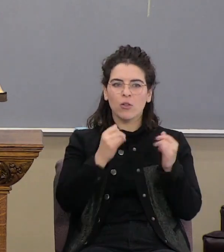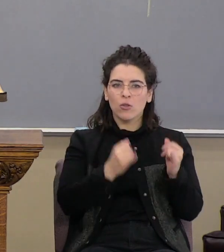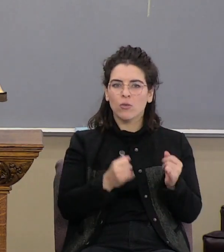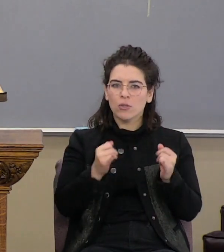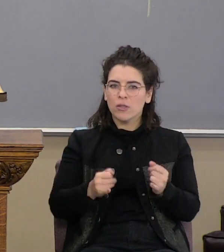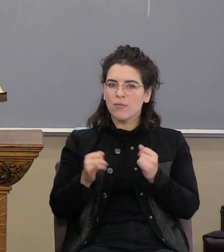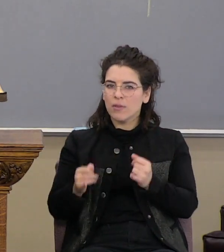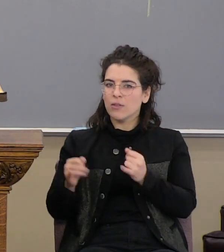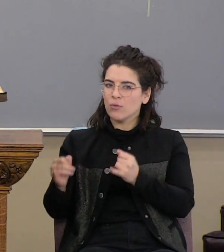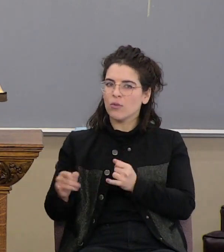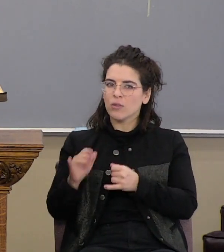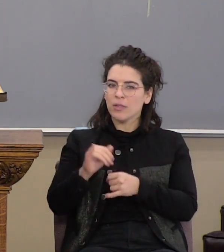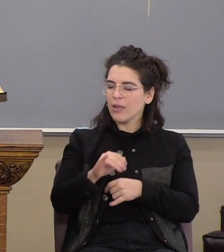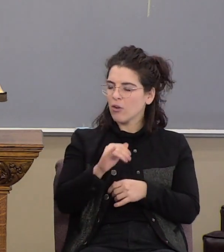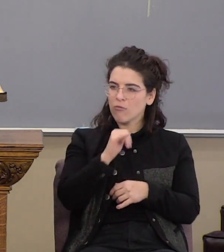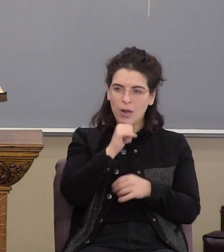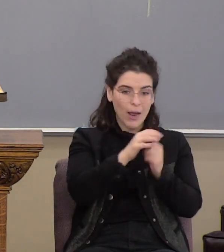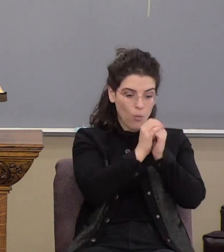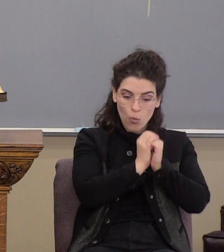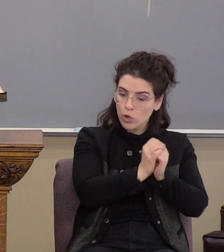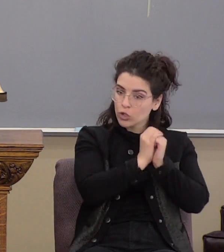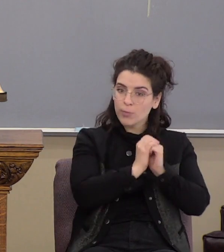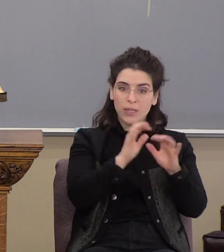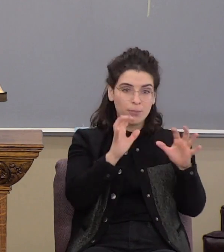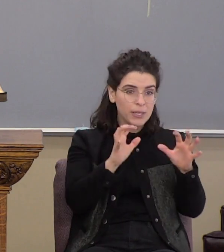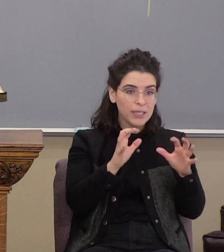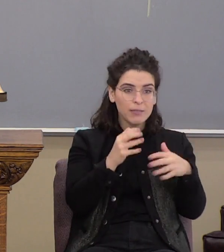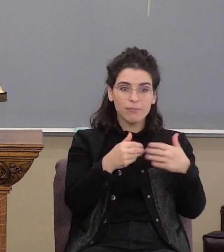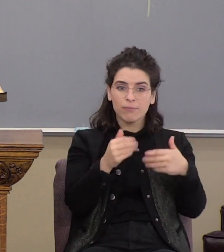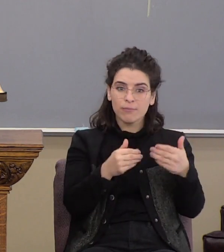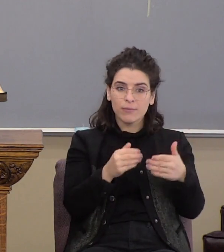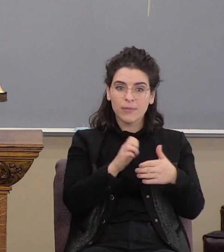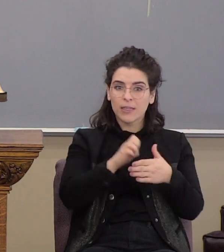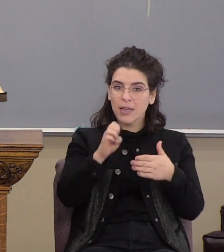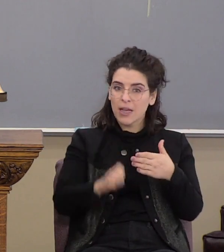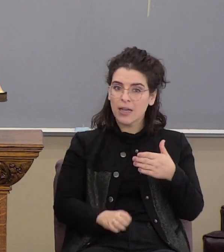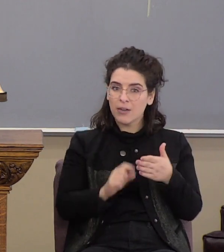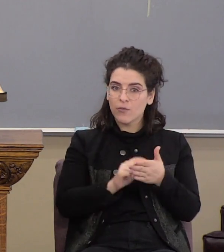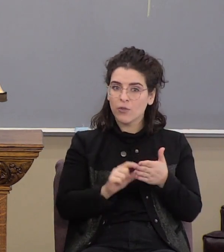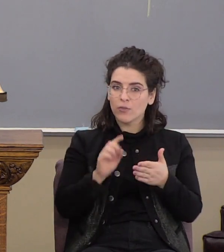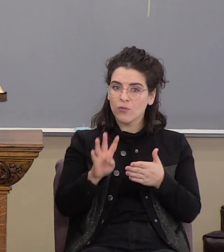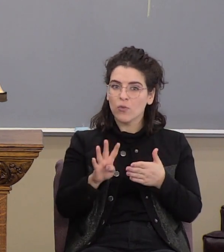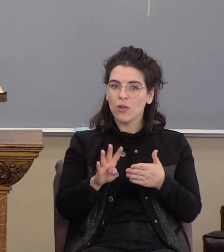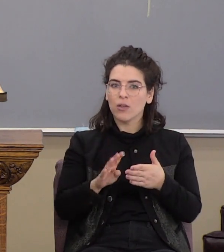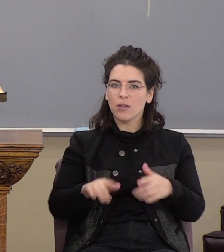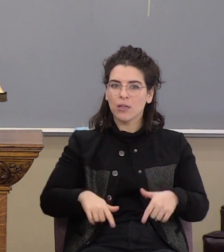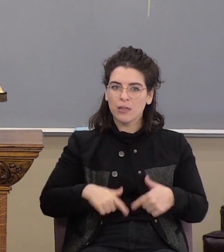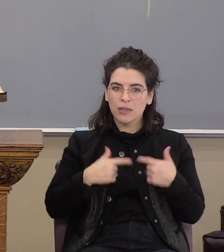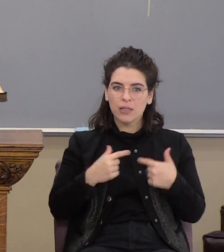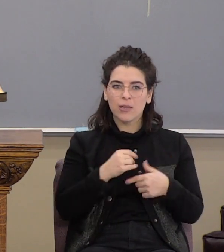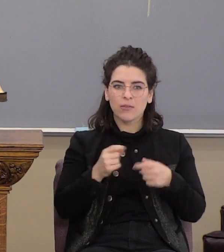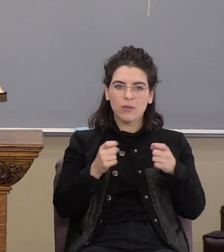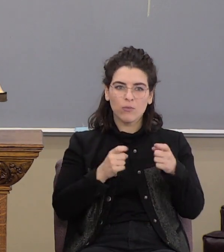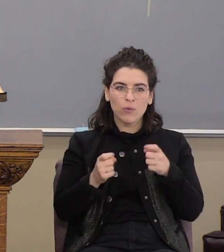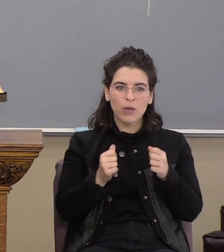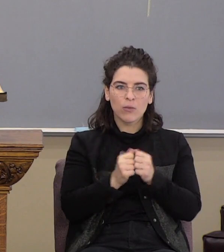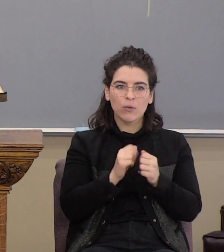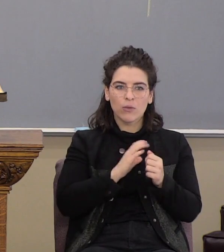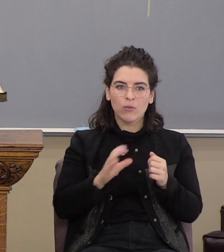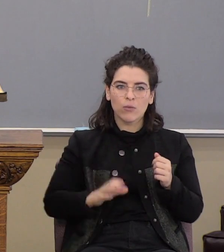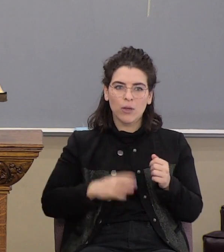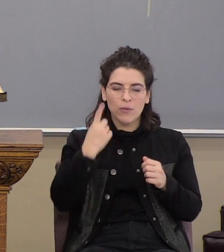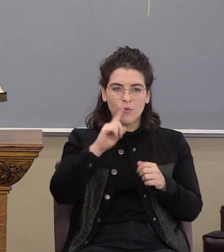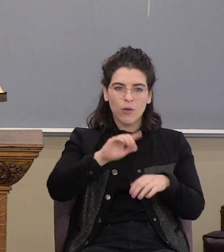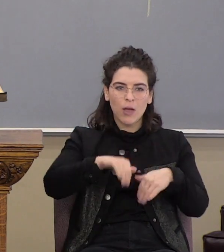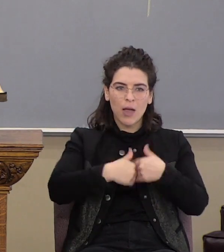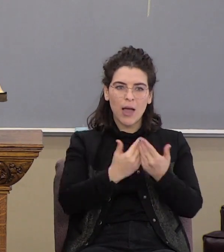individuals that are not worshiping the beast, so on and so forth, the end of verse 4, they lived and reigned with Christ for how long?